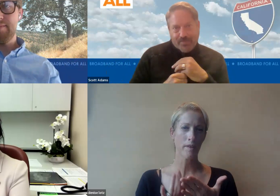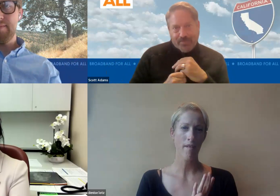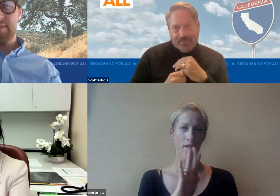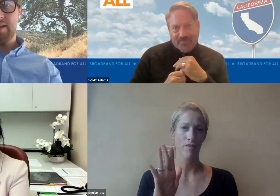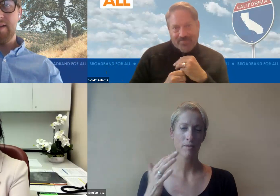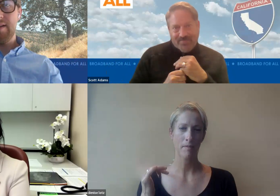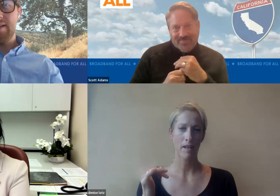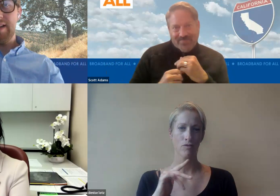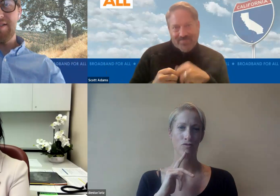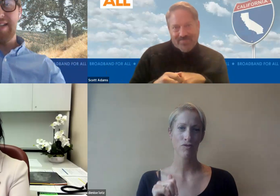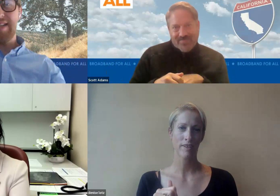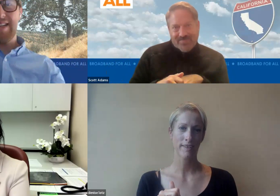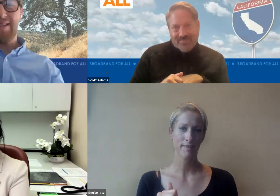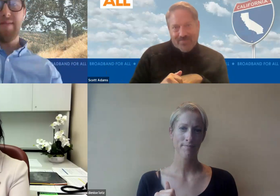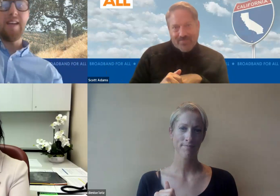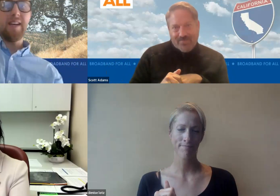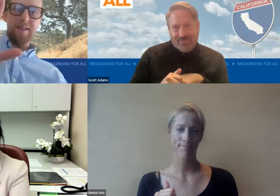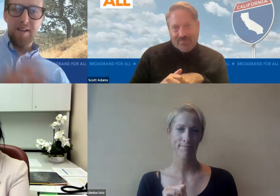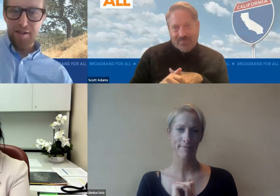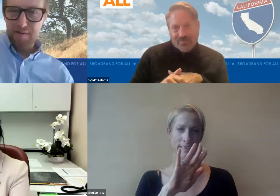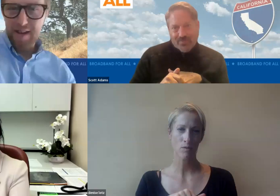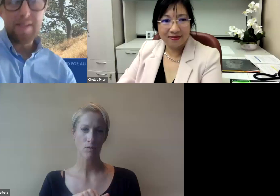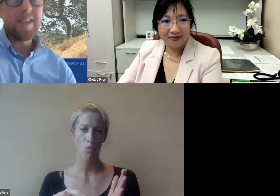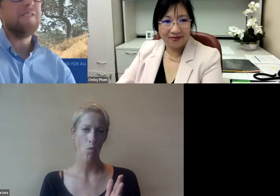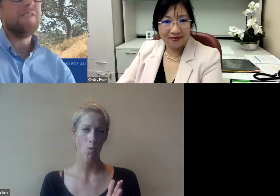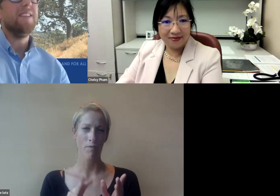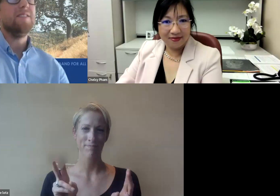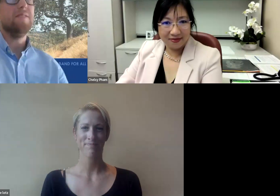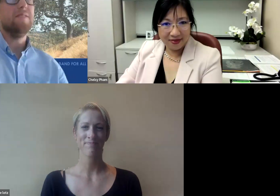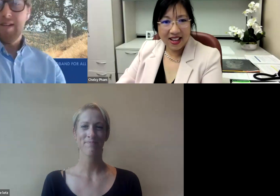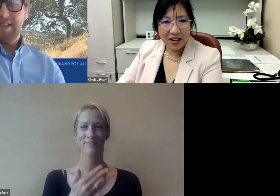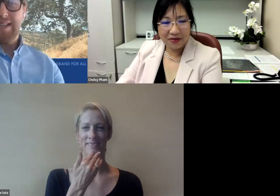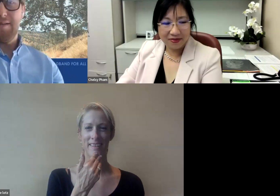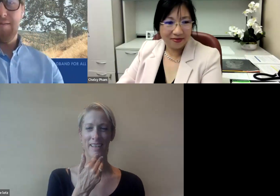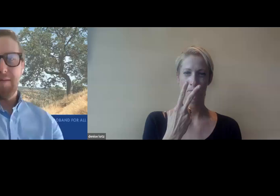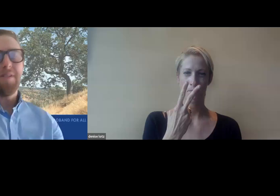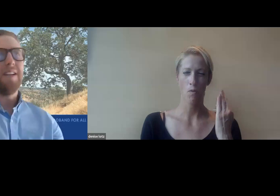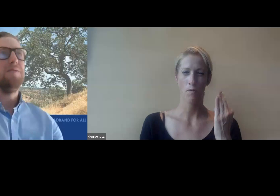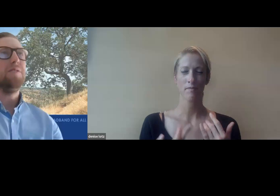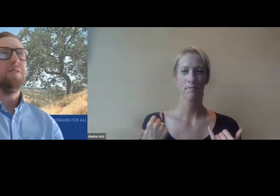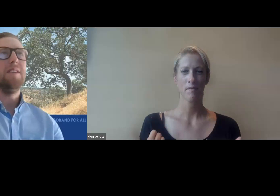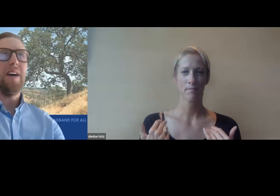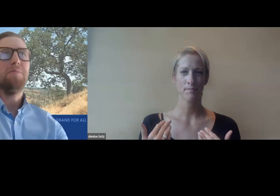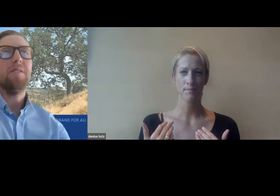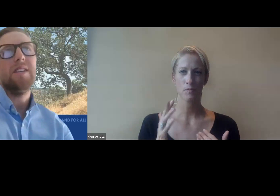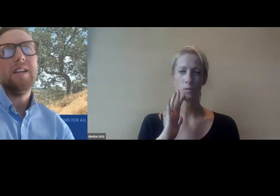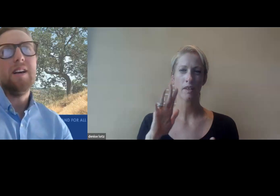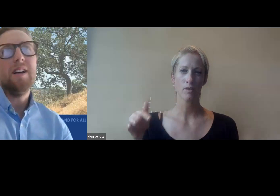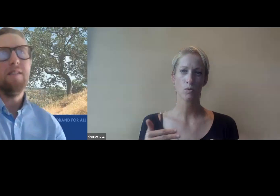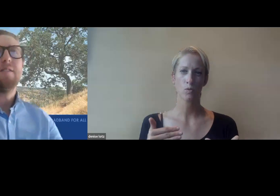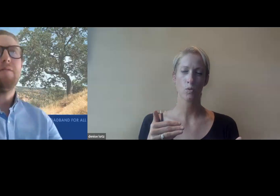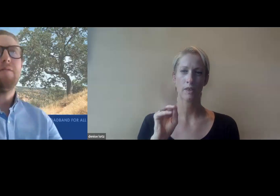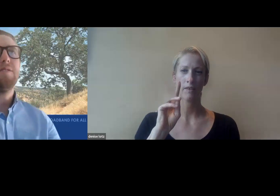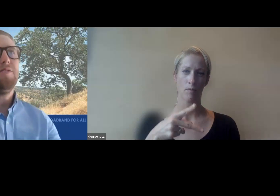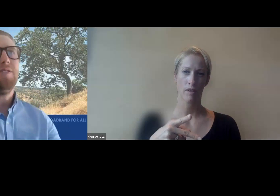equation. Outstanding. Thank you, Dr. Pham, and thank you, Scott. And so now I'm going to introduce the Vice President